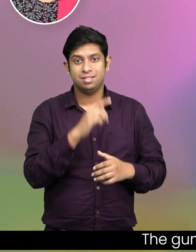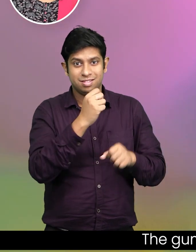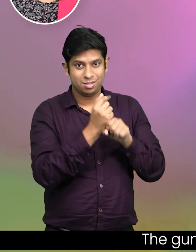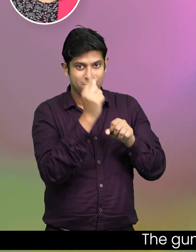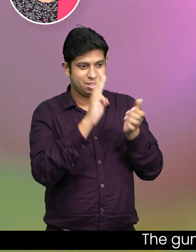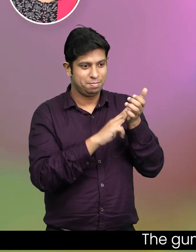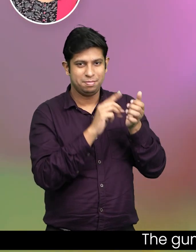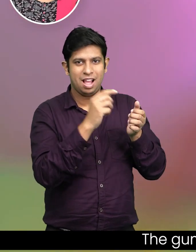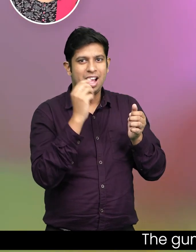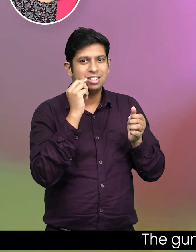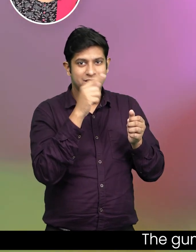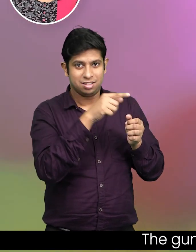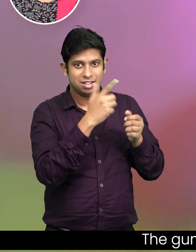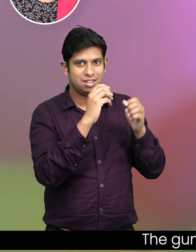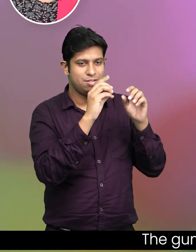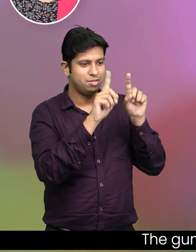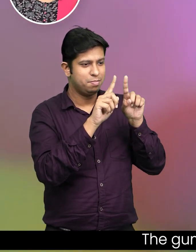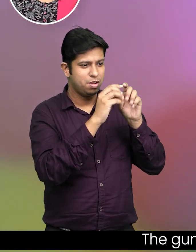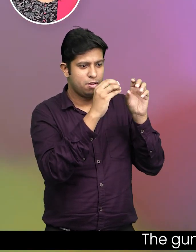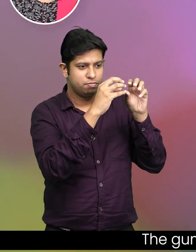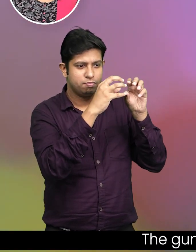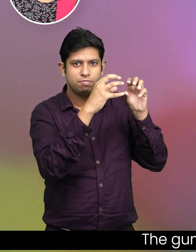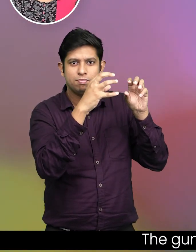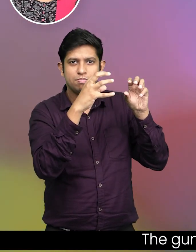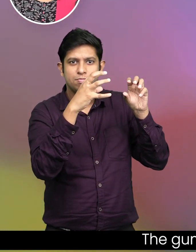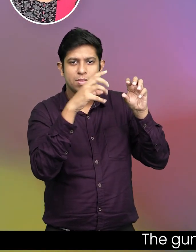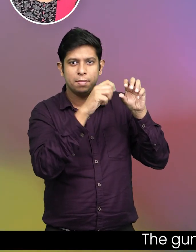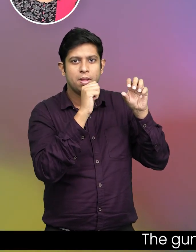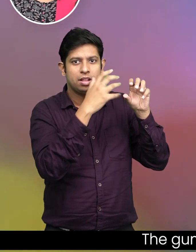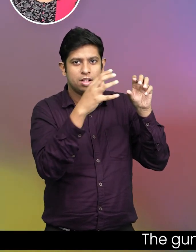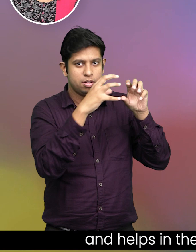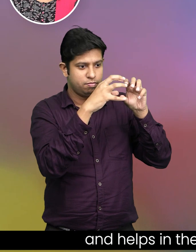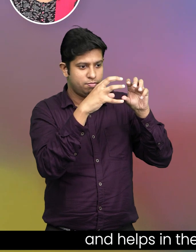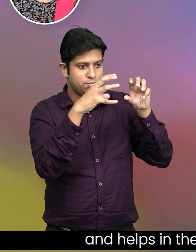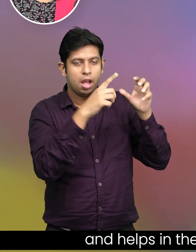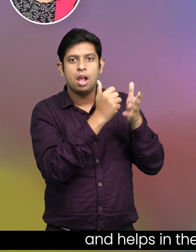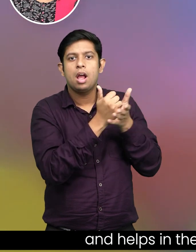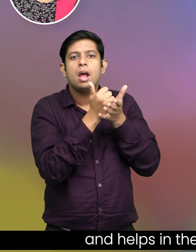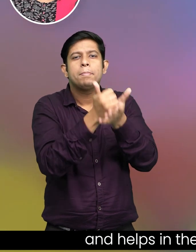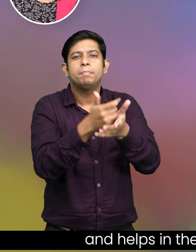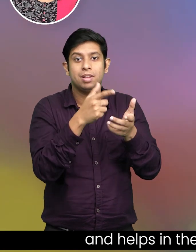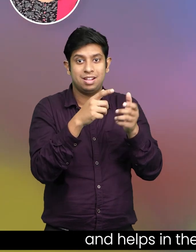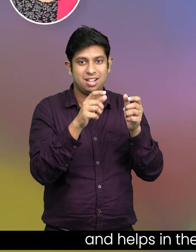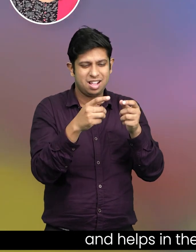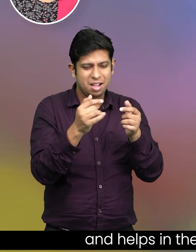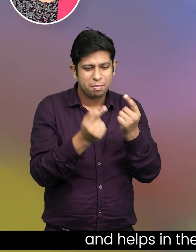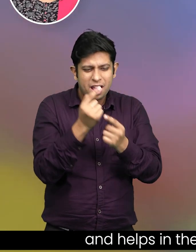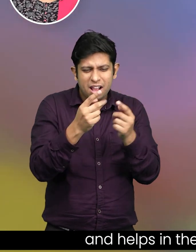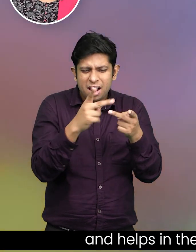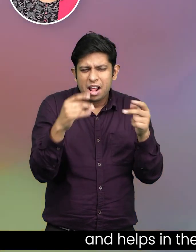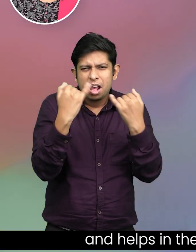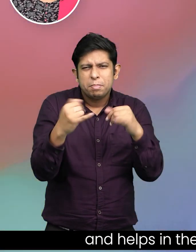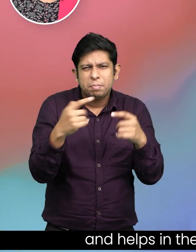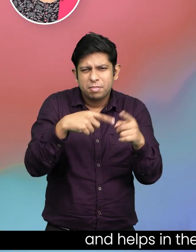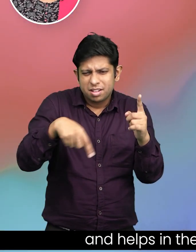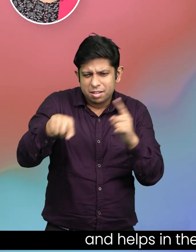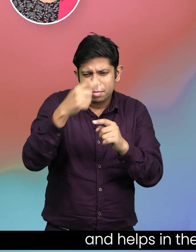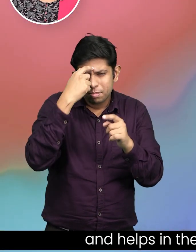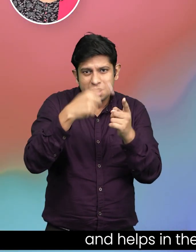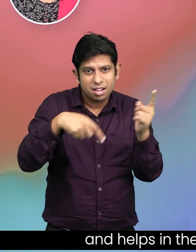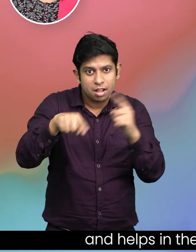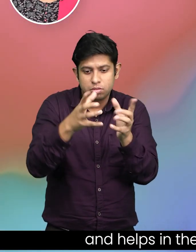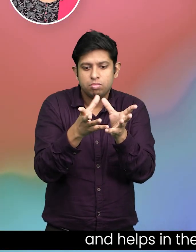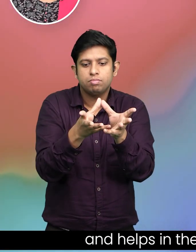The gums swells by absorbing water and helps in the healing of